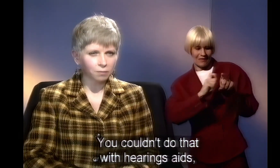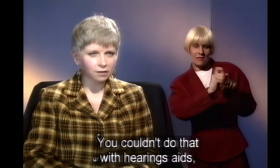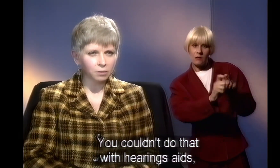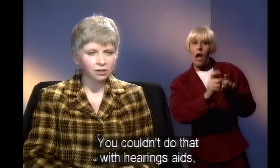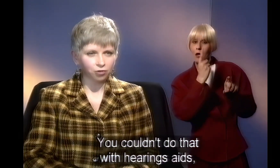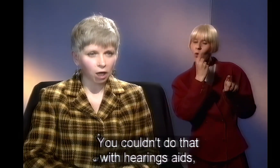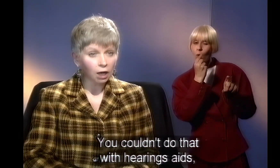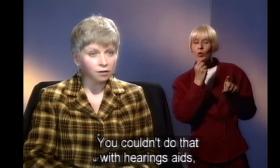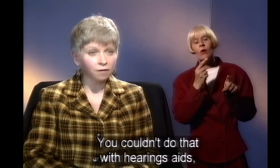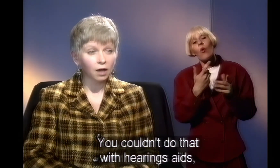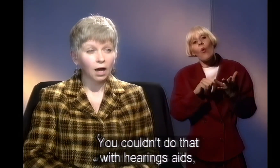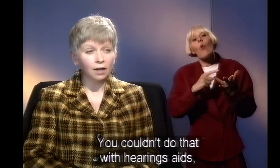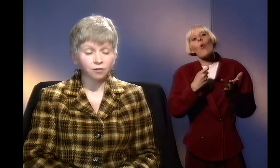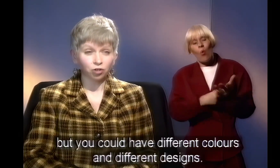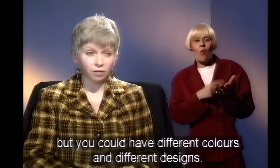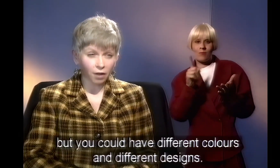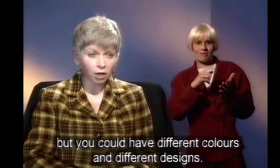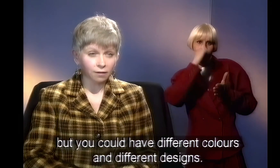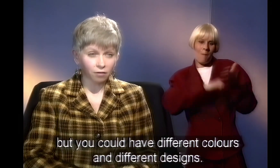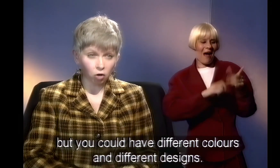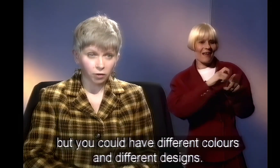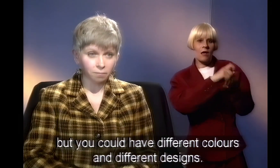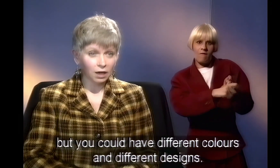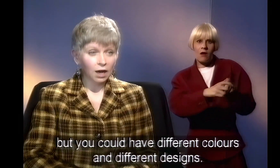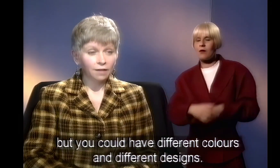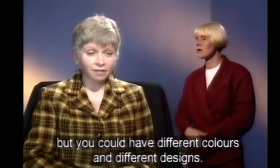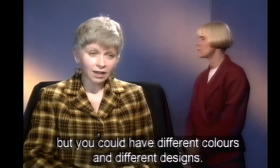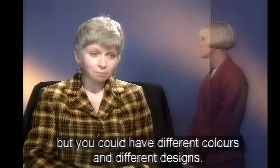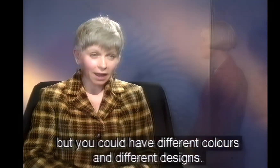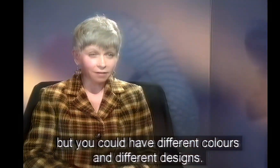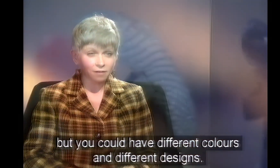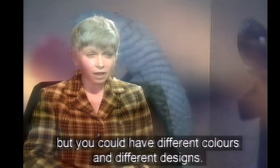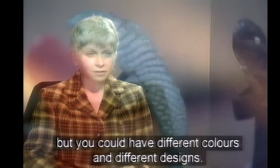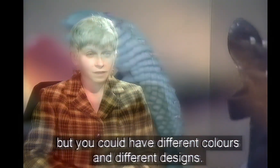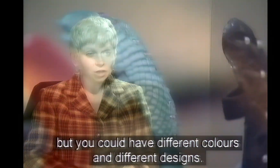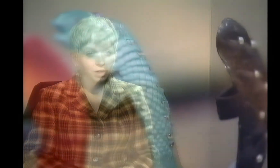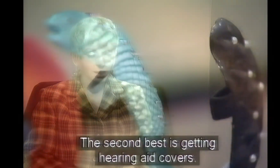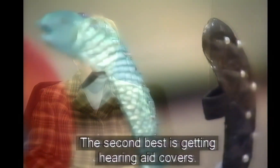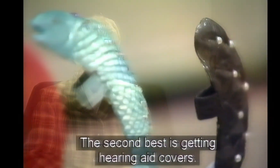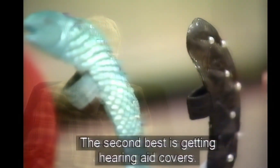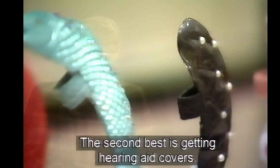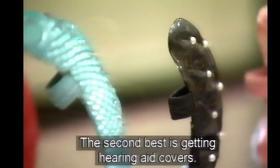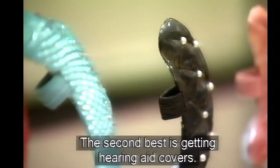them in different colours and different designs on them. The second best is getting the hearing aid covers.